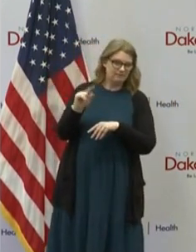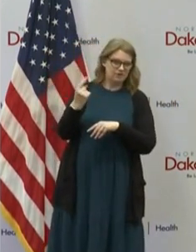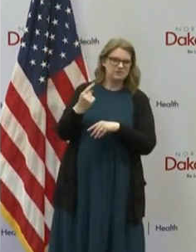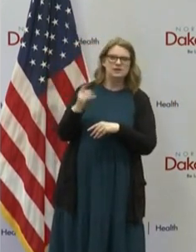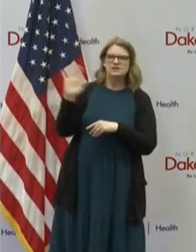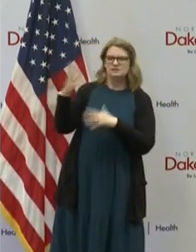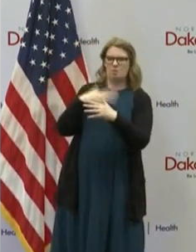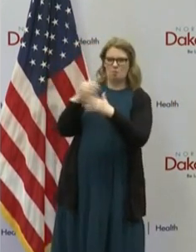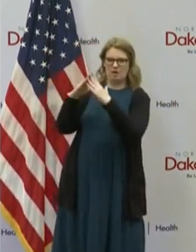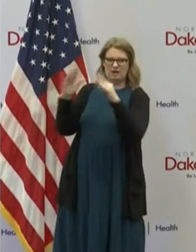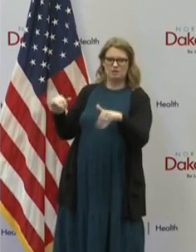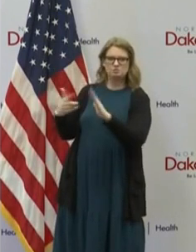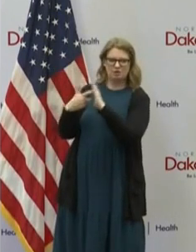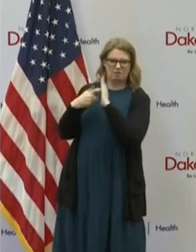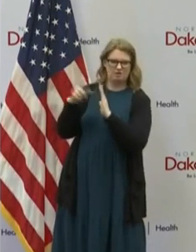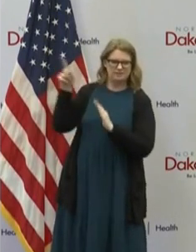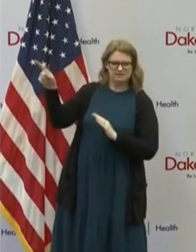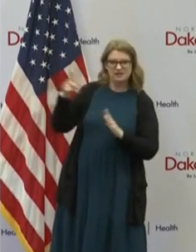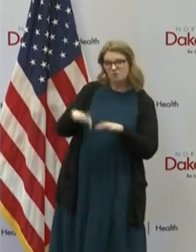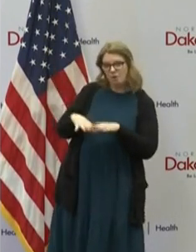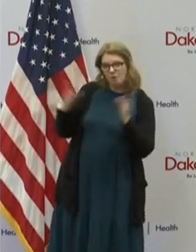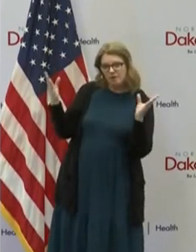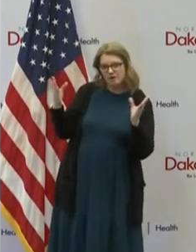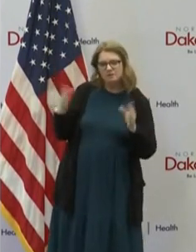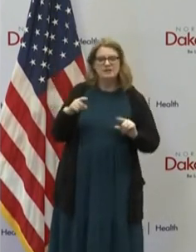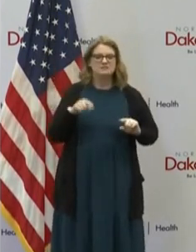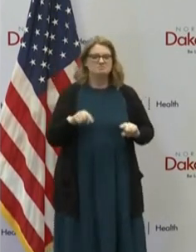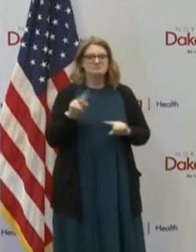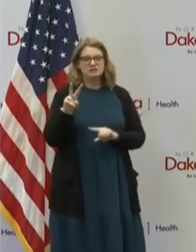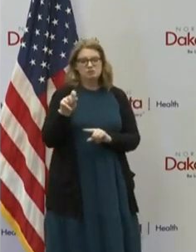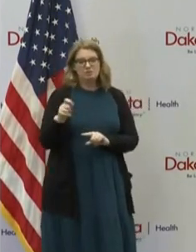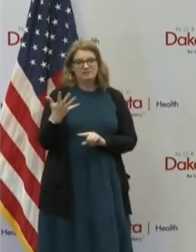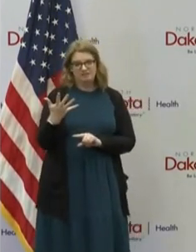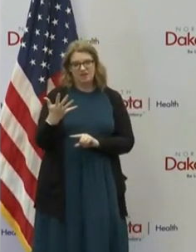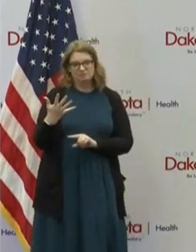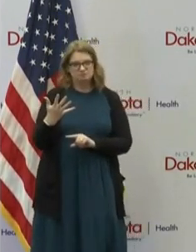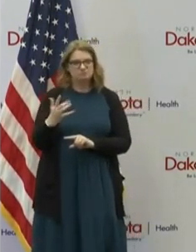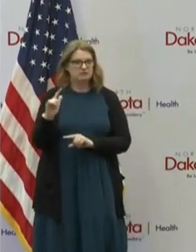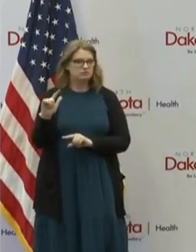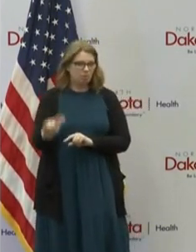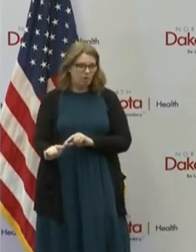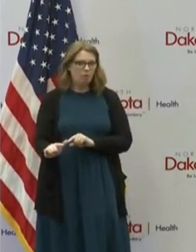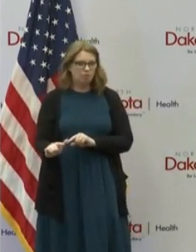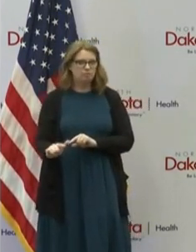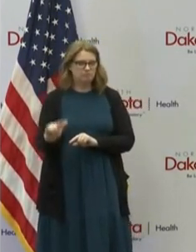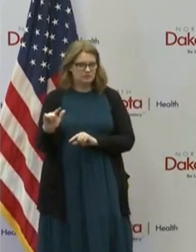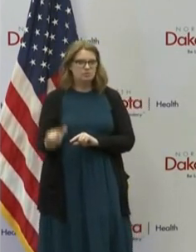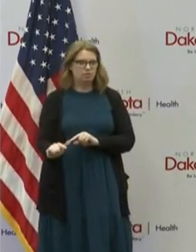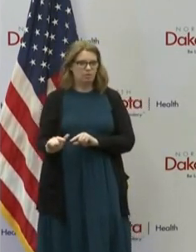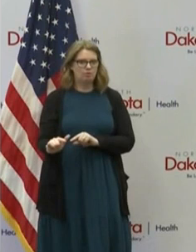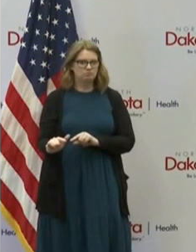House's gating factors. But again, at this rate at 2.5, that's a very low rate compared to